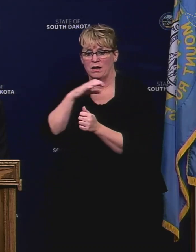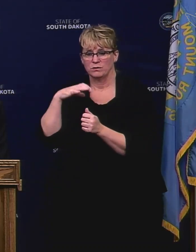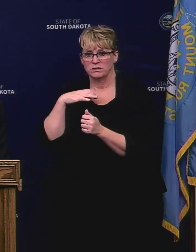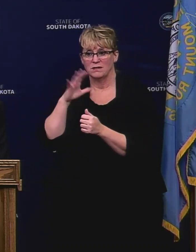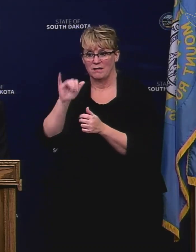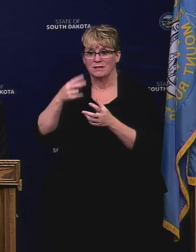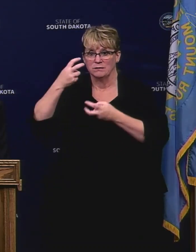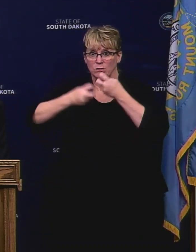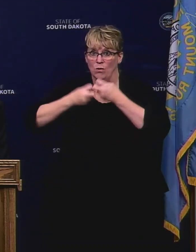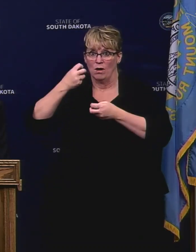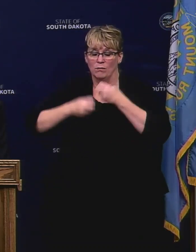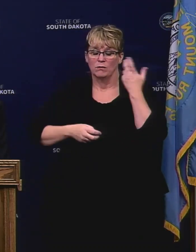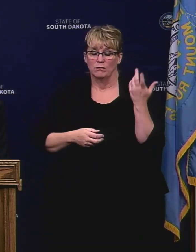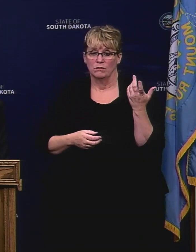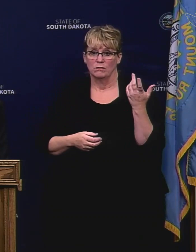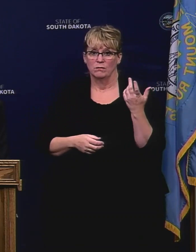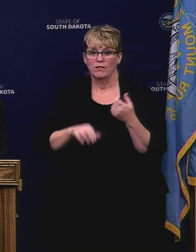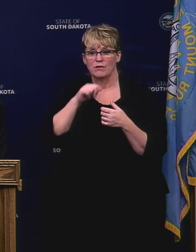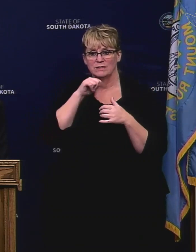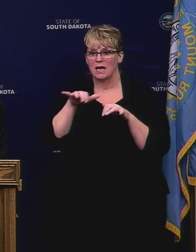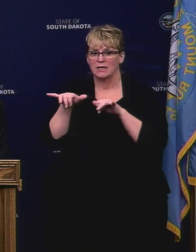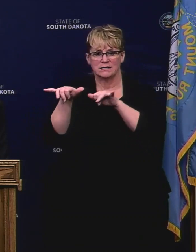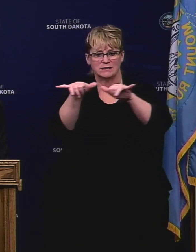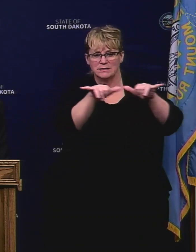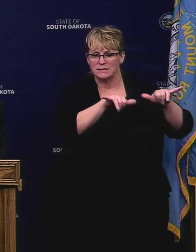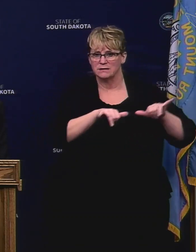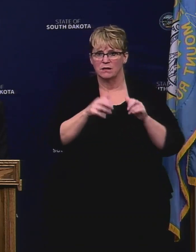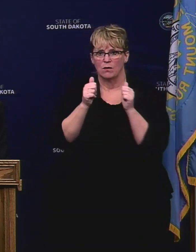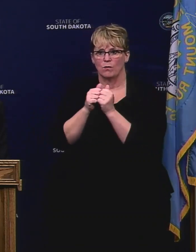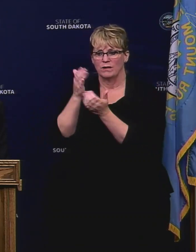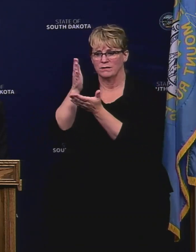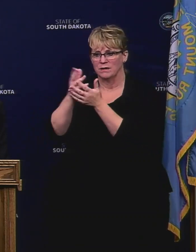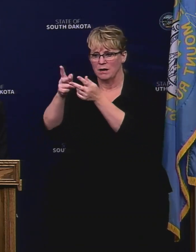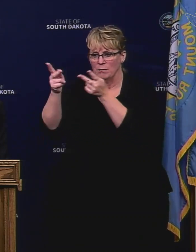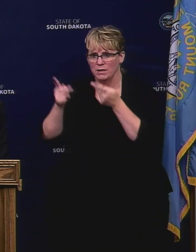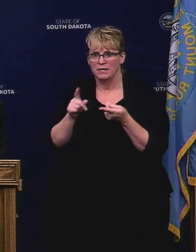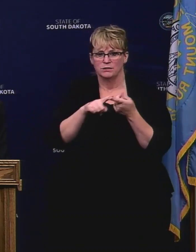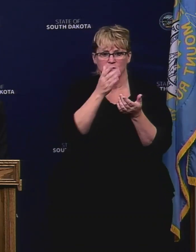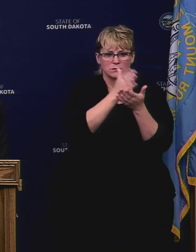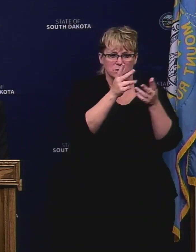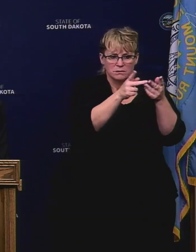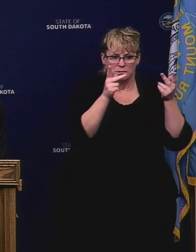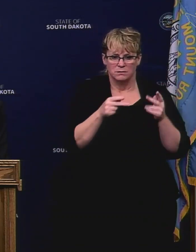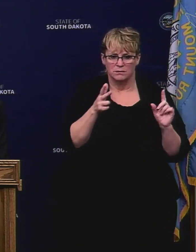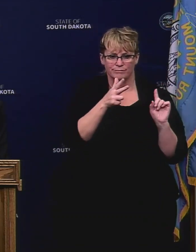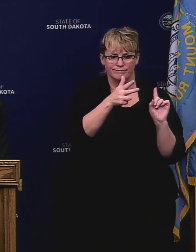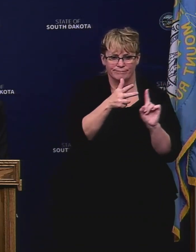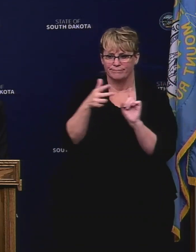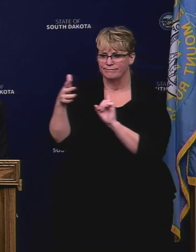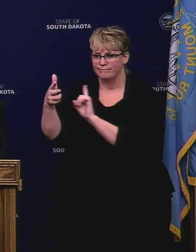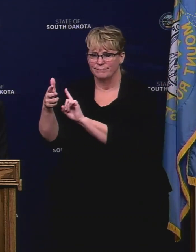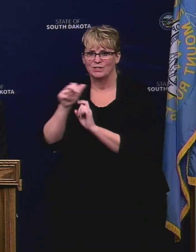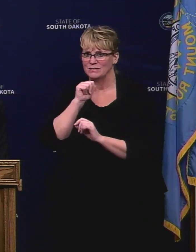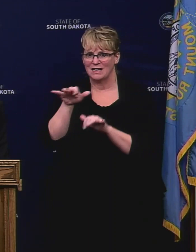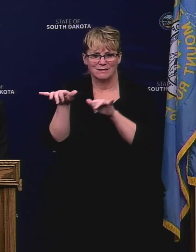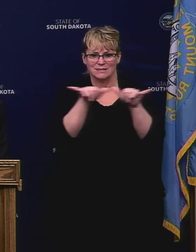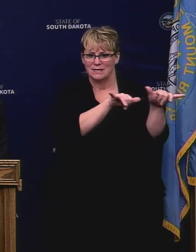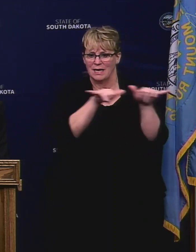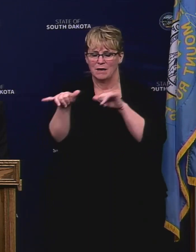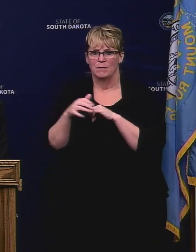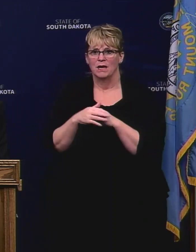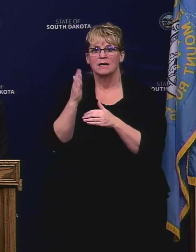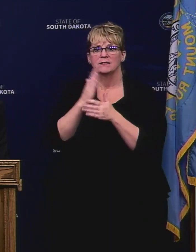is an issue and that there isn't consistency from checkpoint to checkpoint, and that some of the activities that are happening there needed